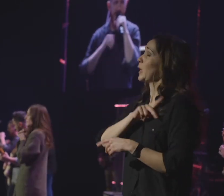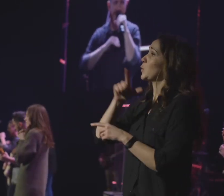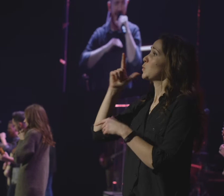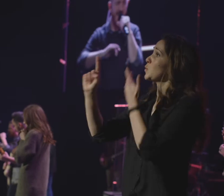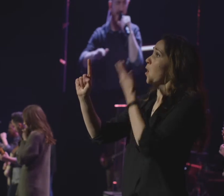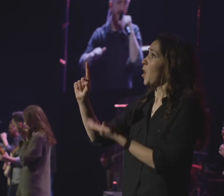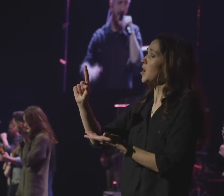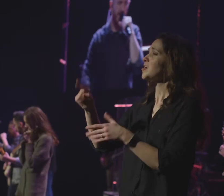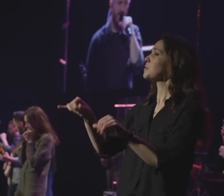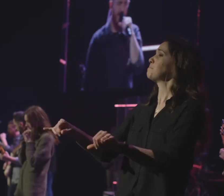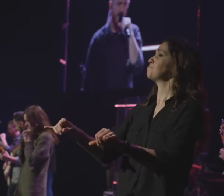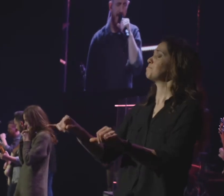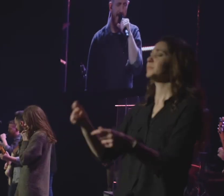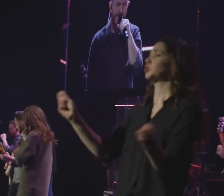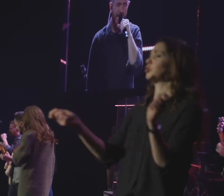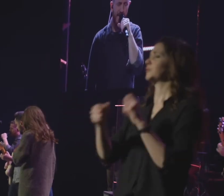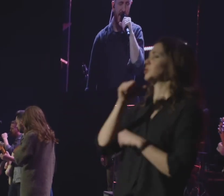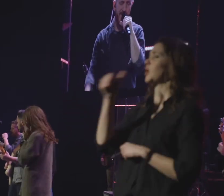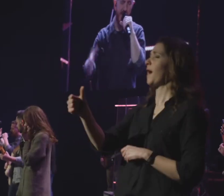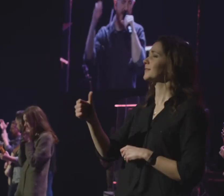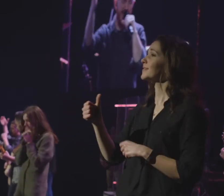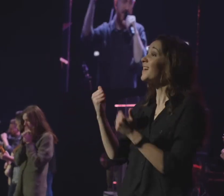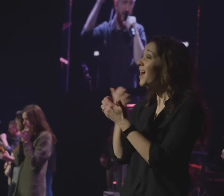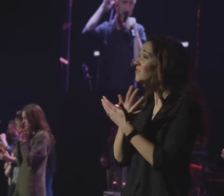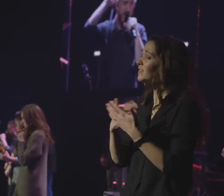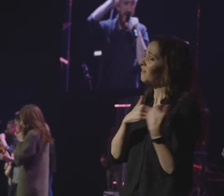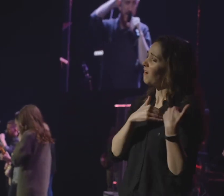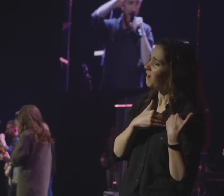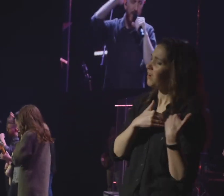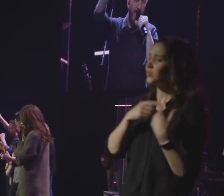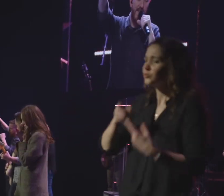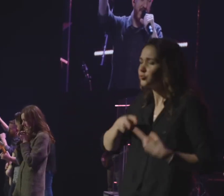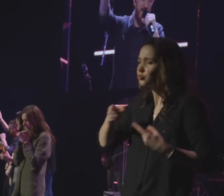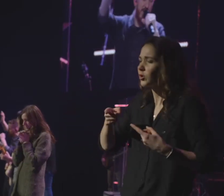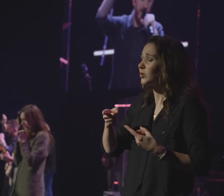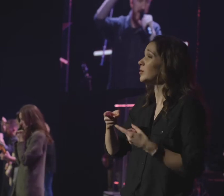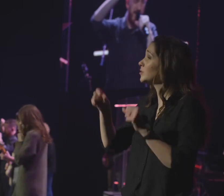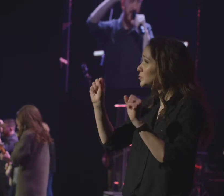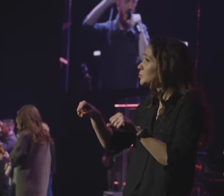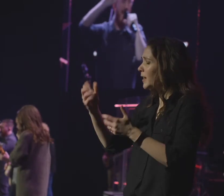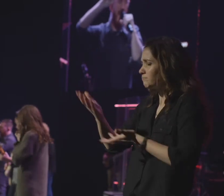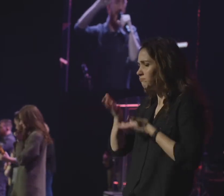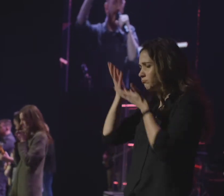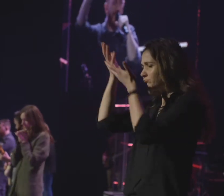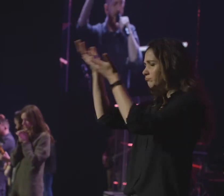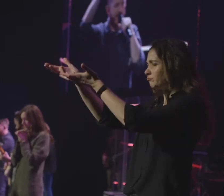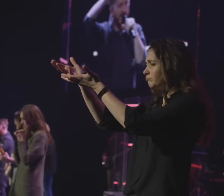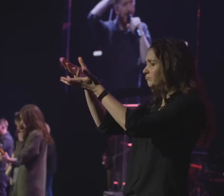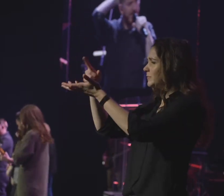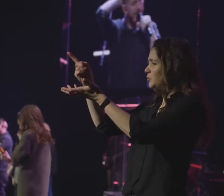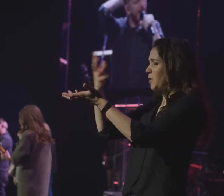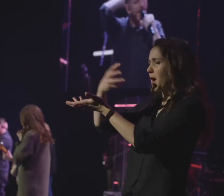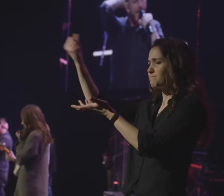that we can lay everything before you. Thank you for the gift of music to be able to cry this out to you in just a new